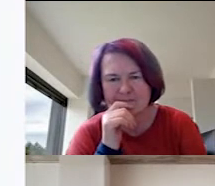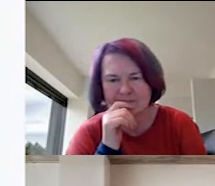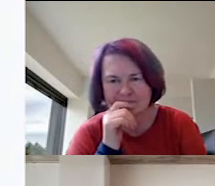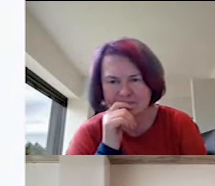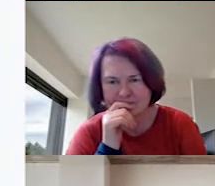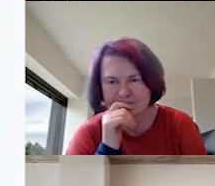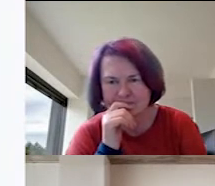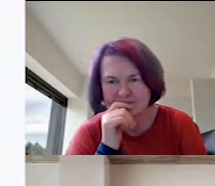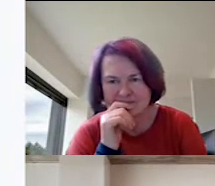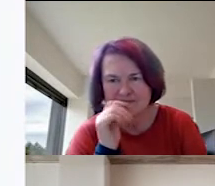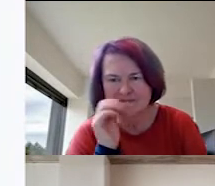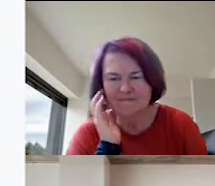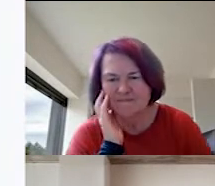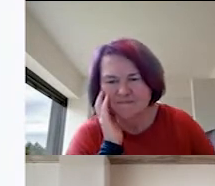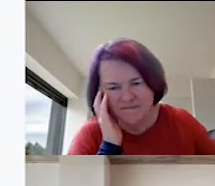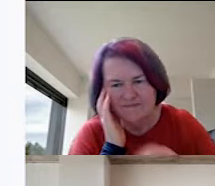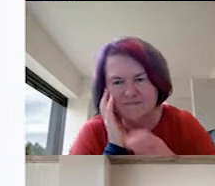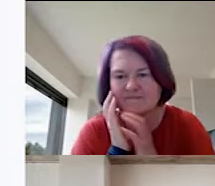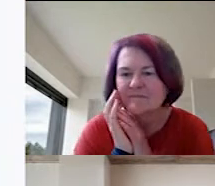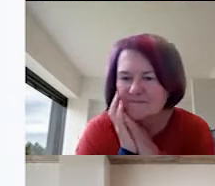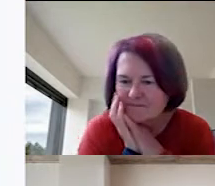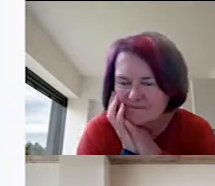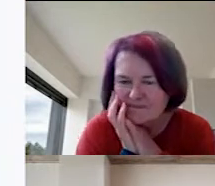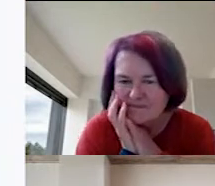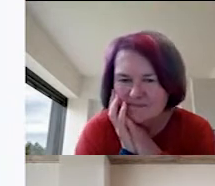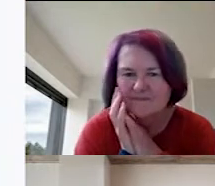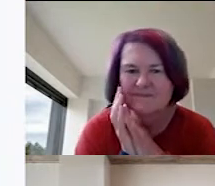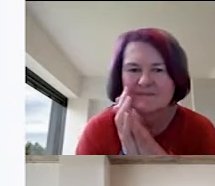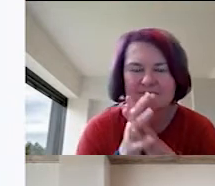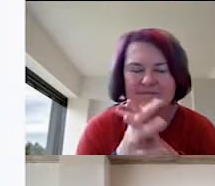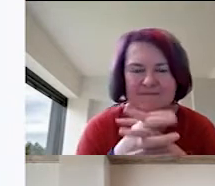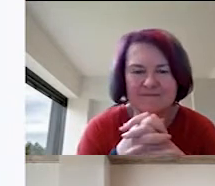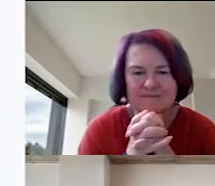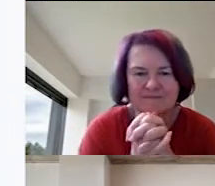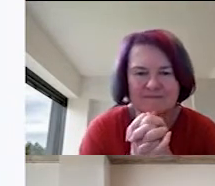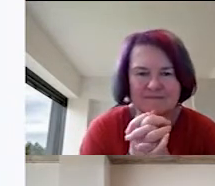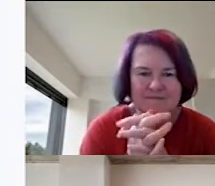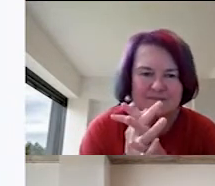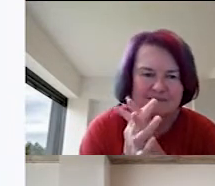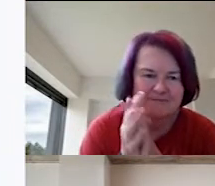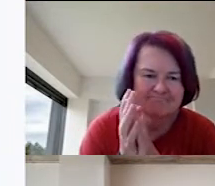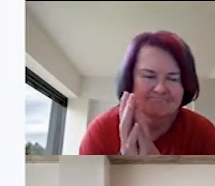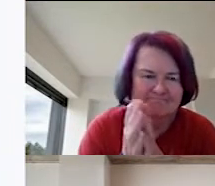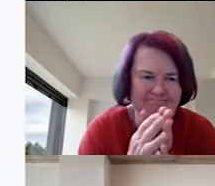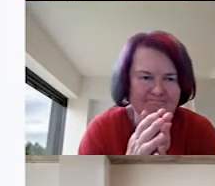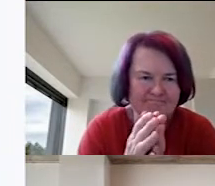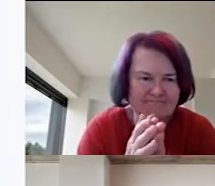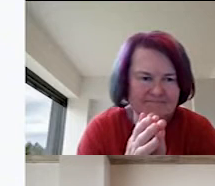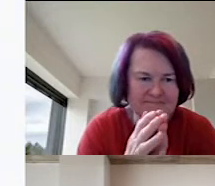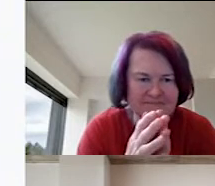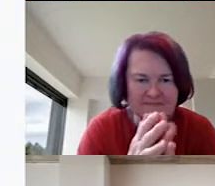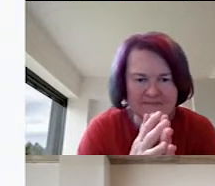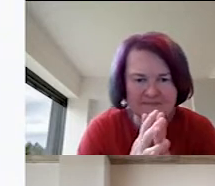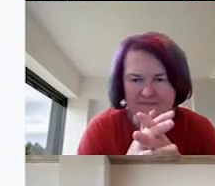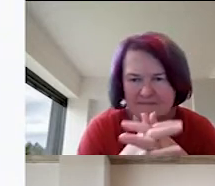of these things will come together and the planets will align so that you can be thinking about the gesture that we've refreshed our memories on and